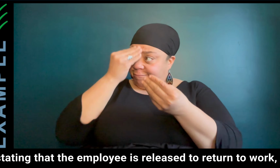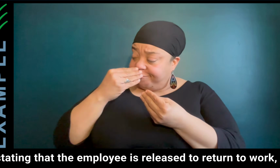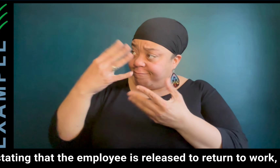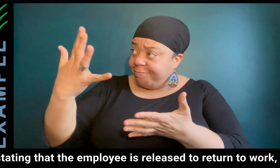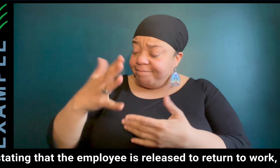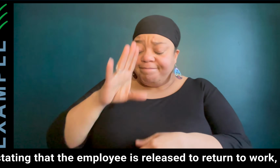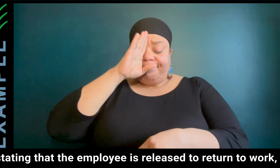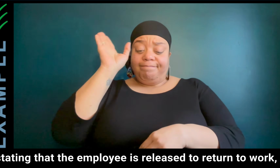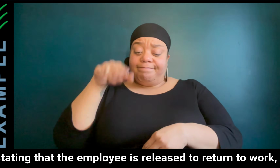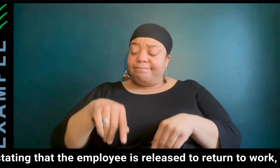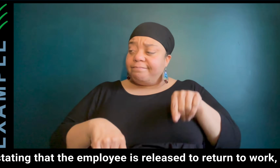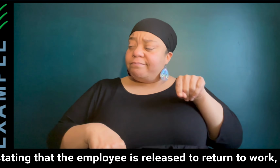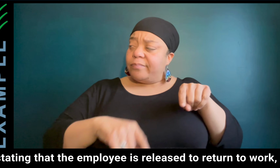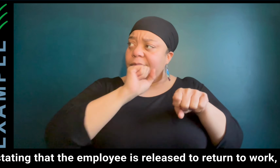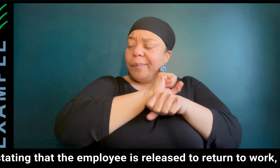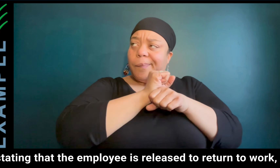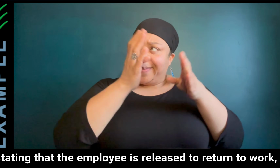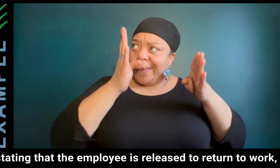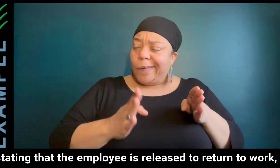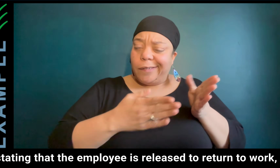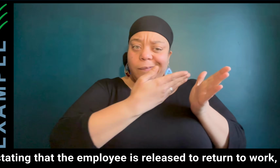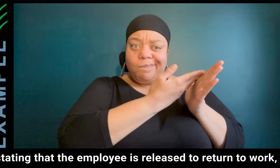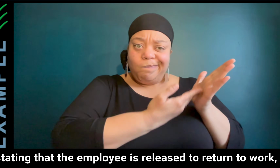Stating that the employee is released to return to work,